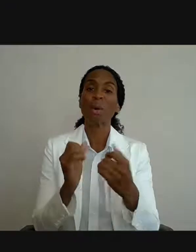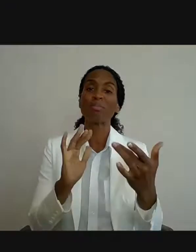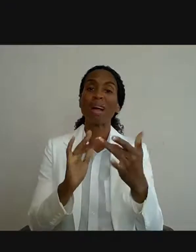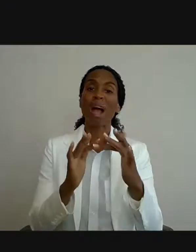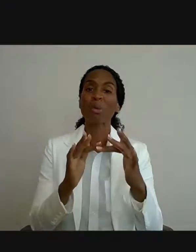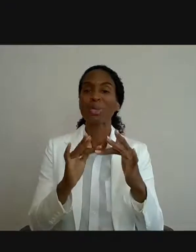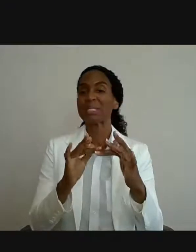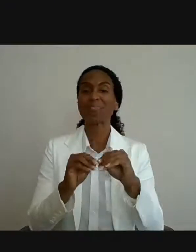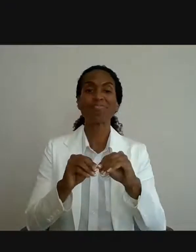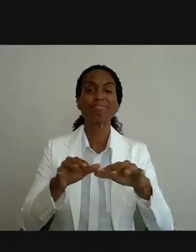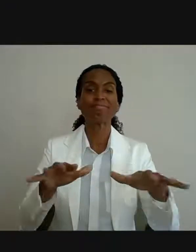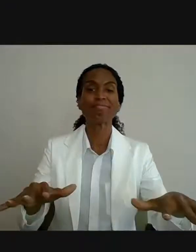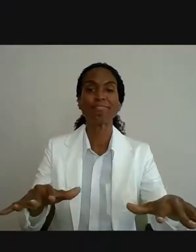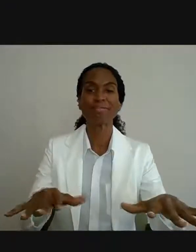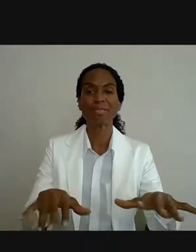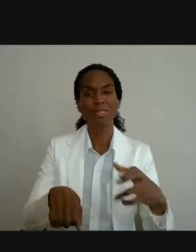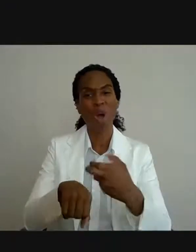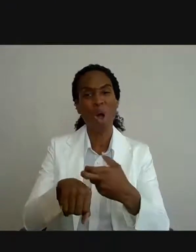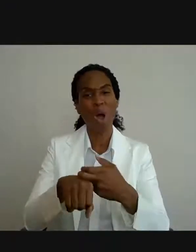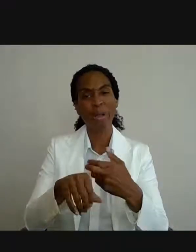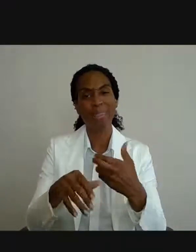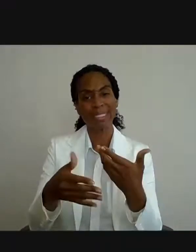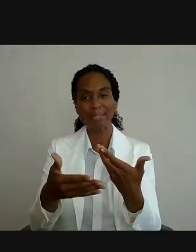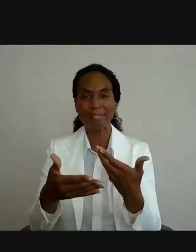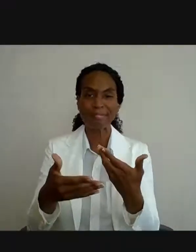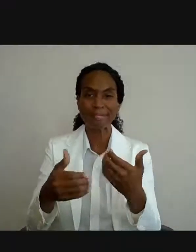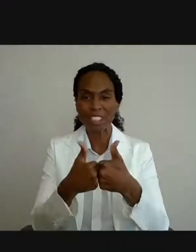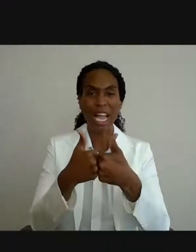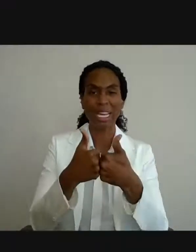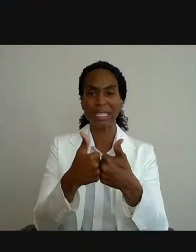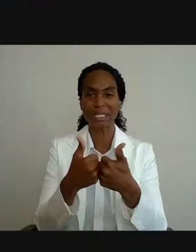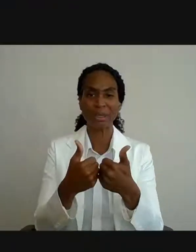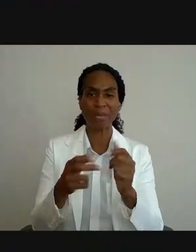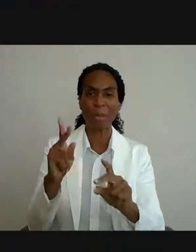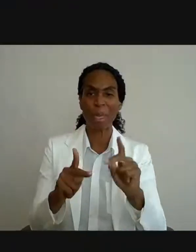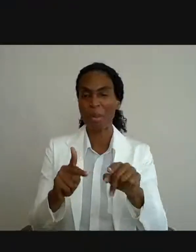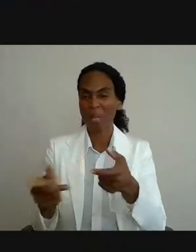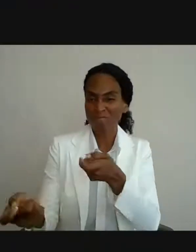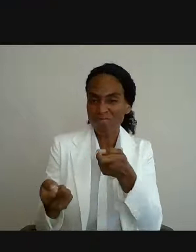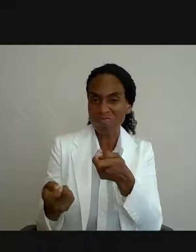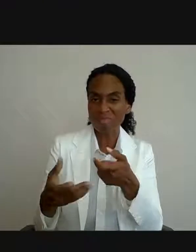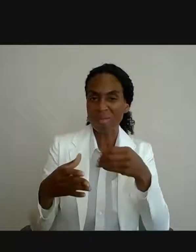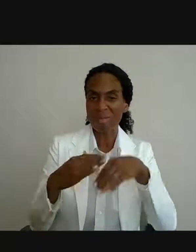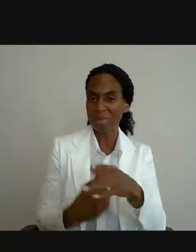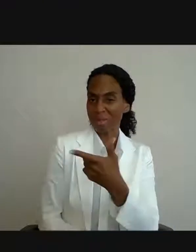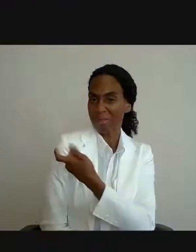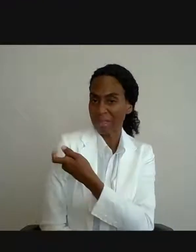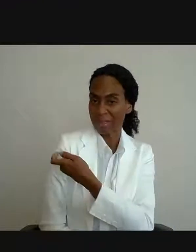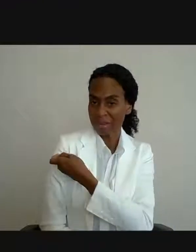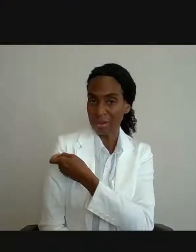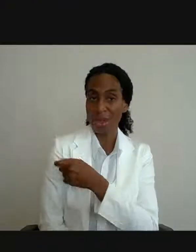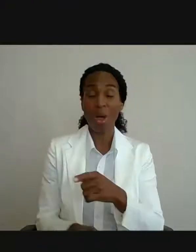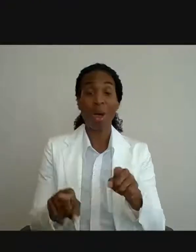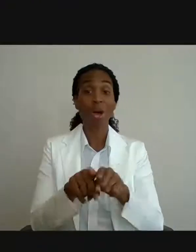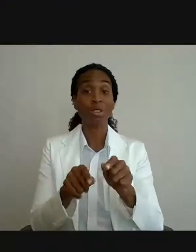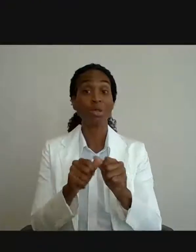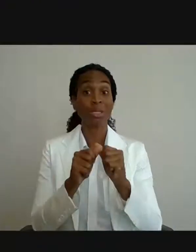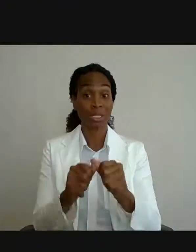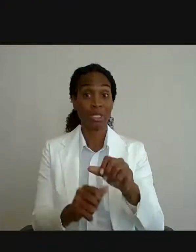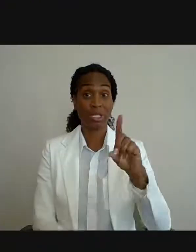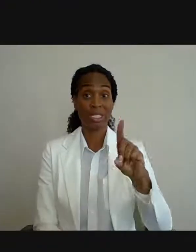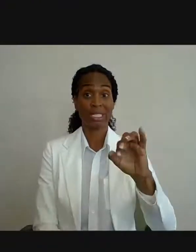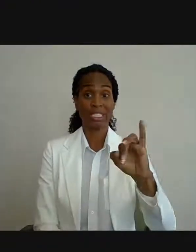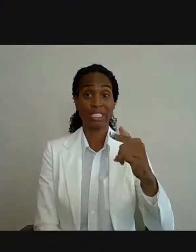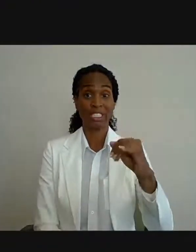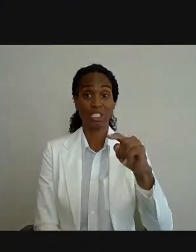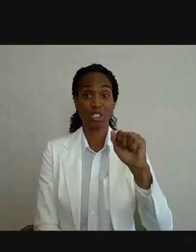reach populations. And it means things like the ongoing digital ad campaign that is aimed at our